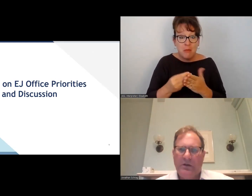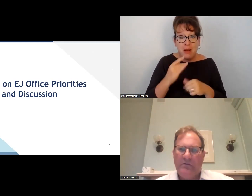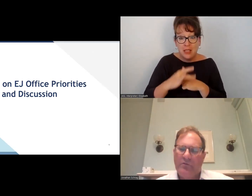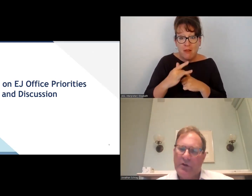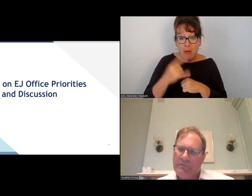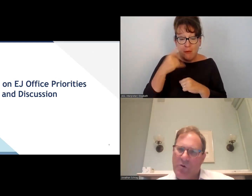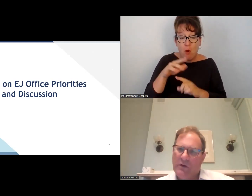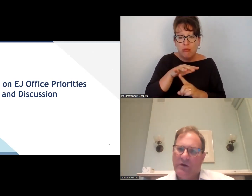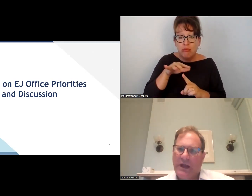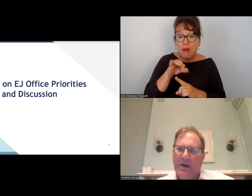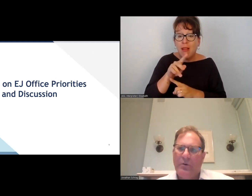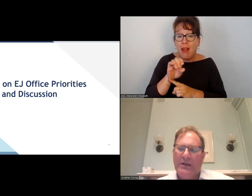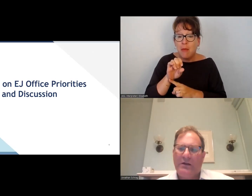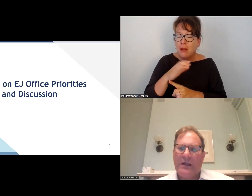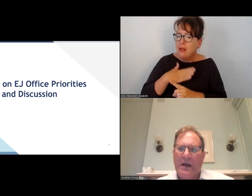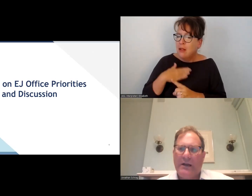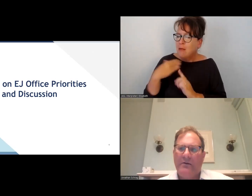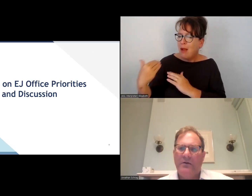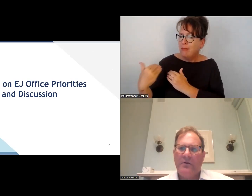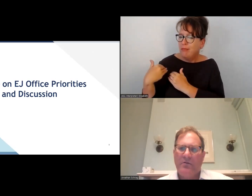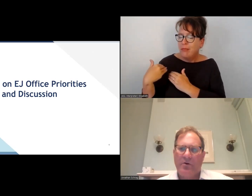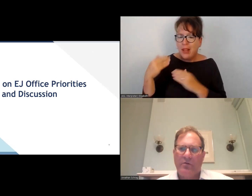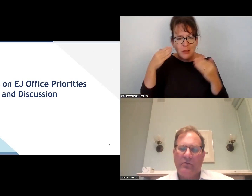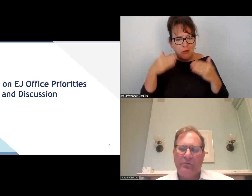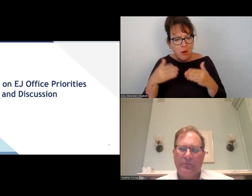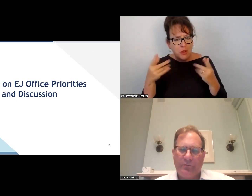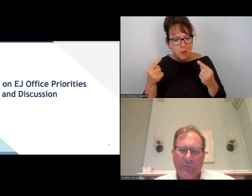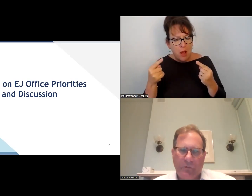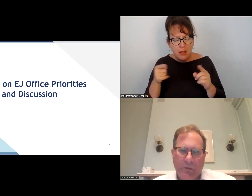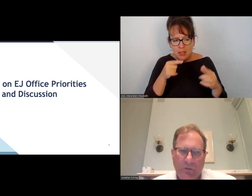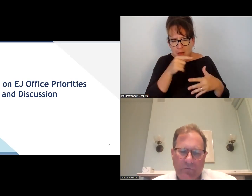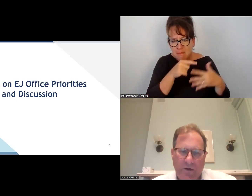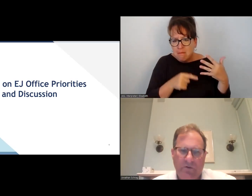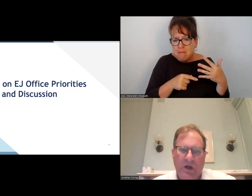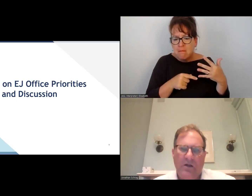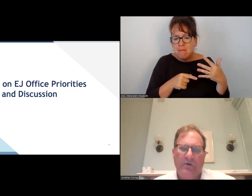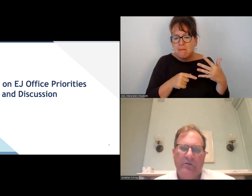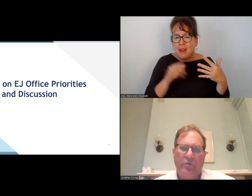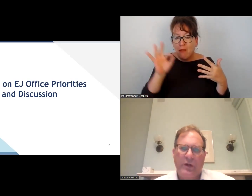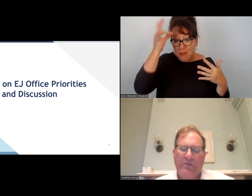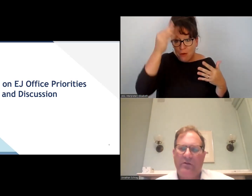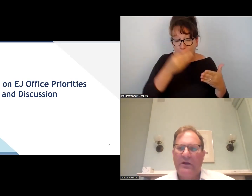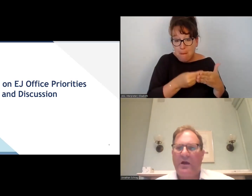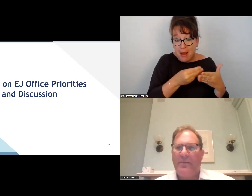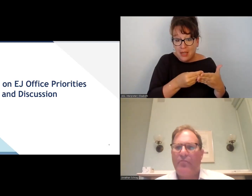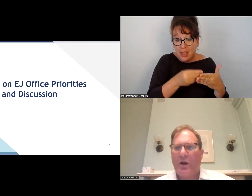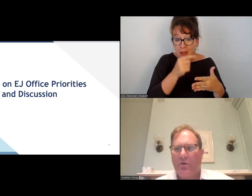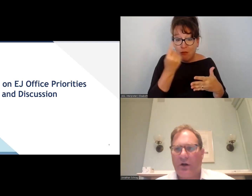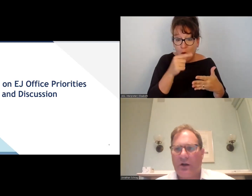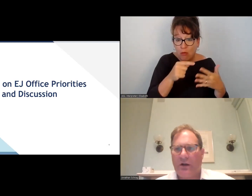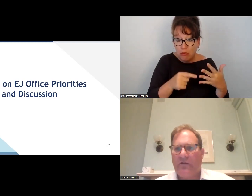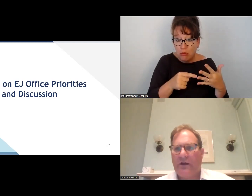job is to really focus on how we can align those federal dollars with the